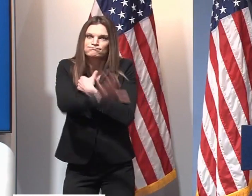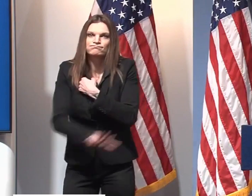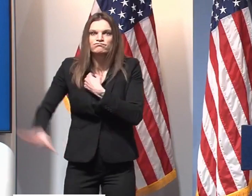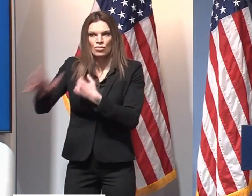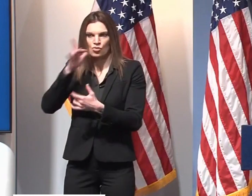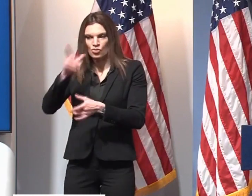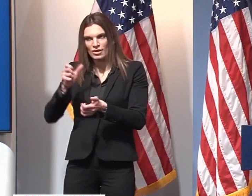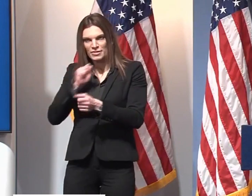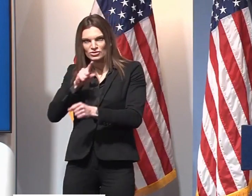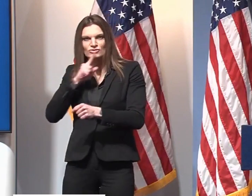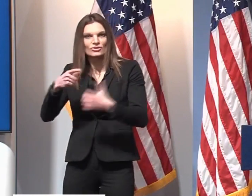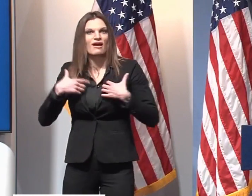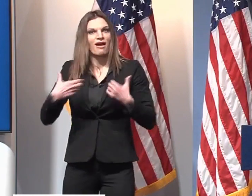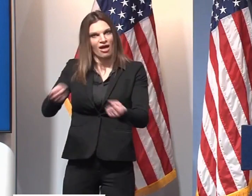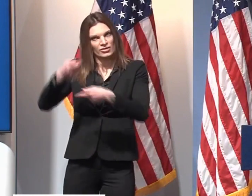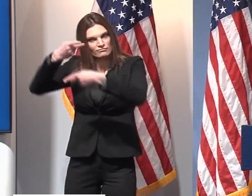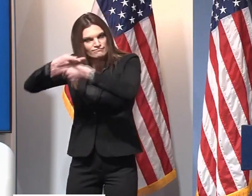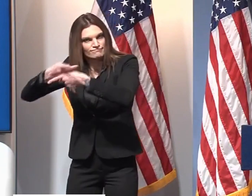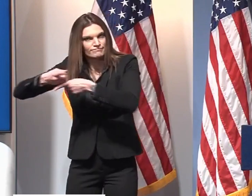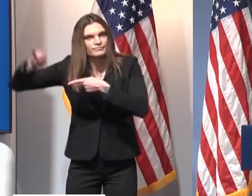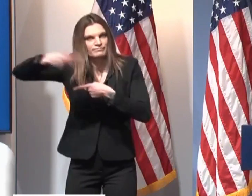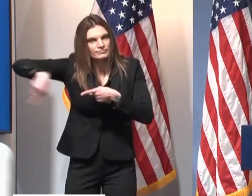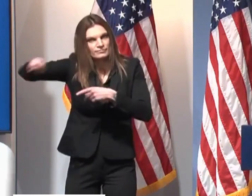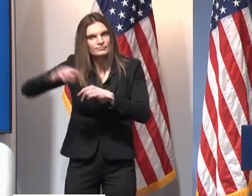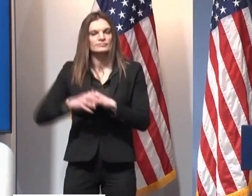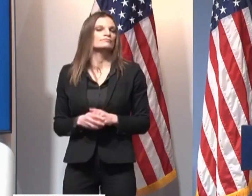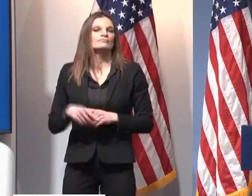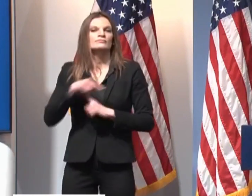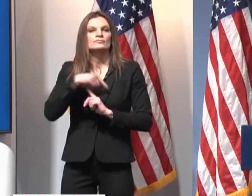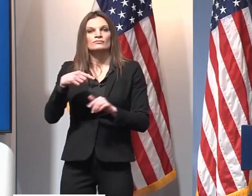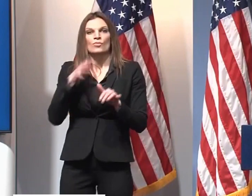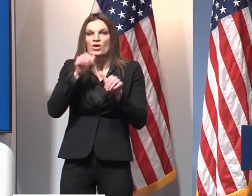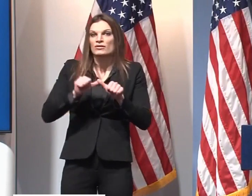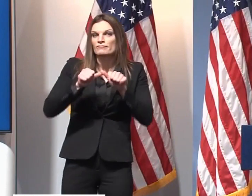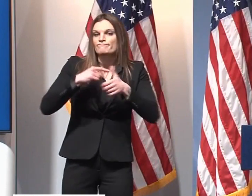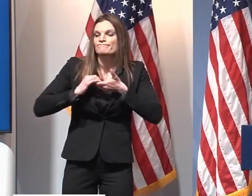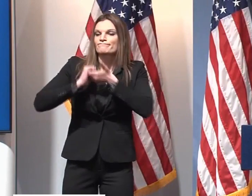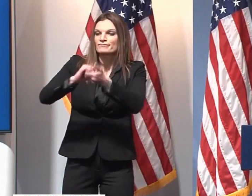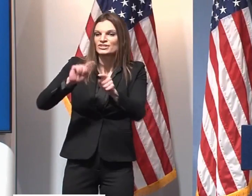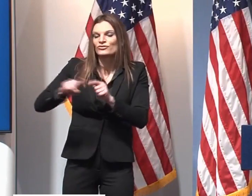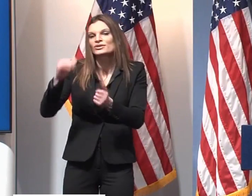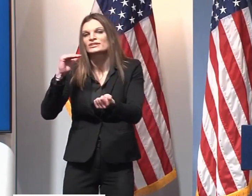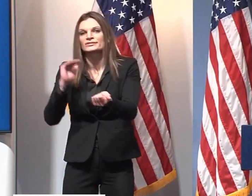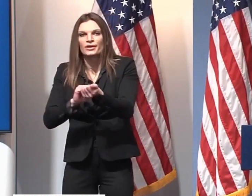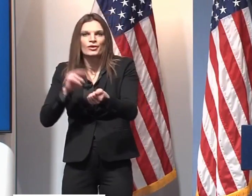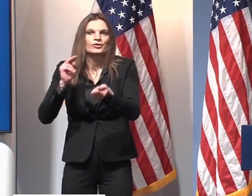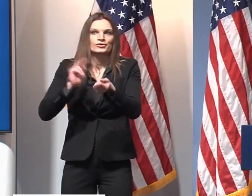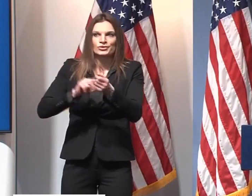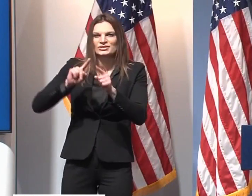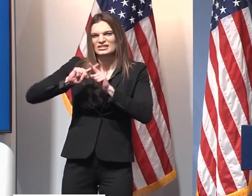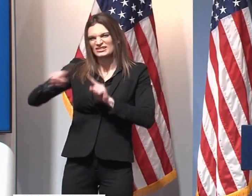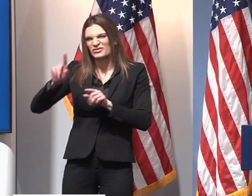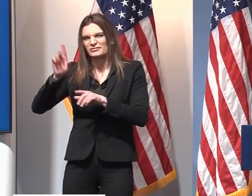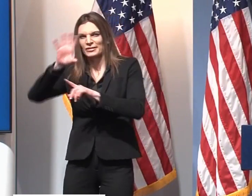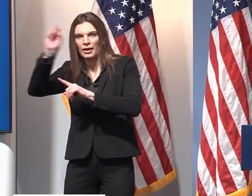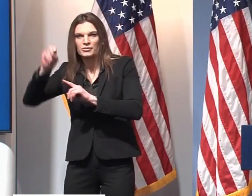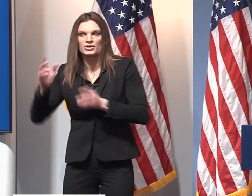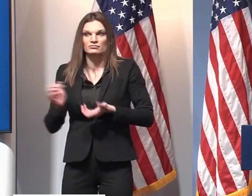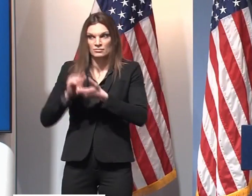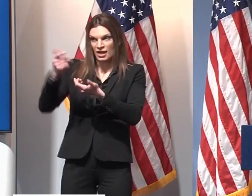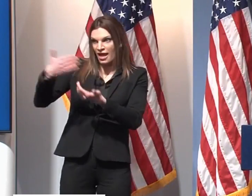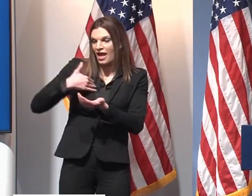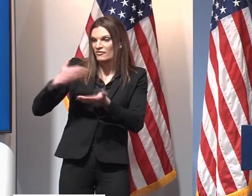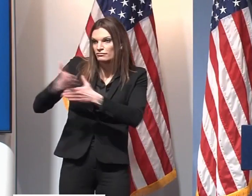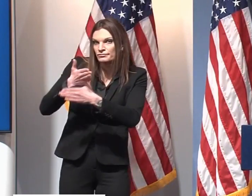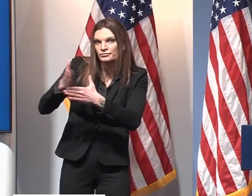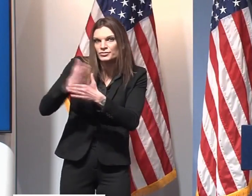Michiganders. Additionally, we will be working with providers that have specific plans and partnerships with community-based